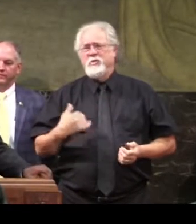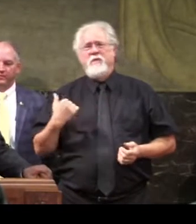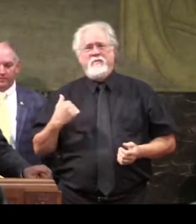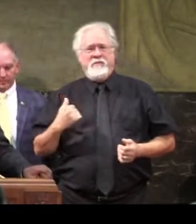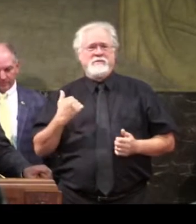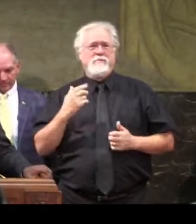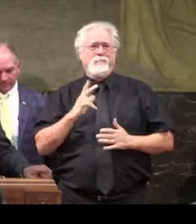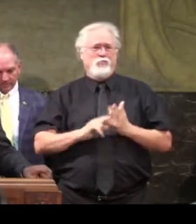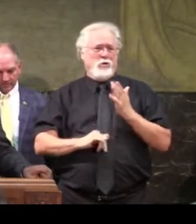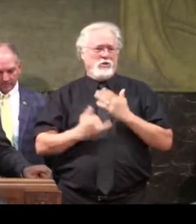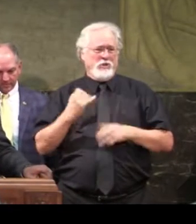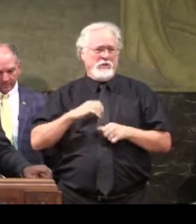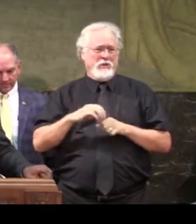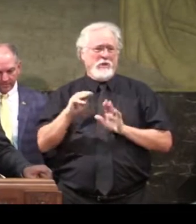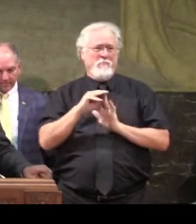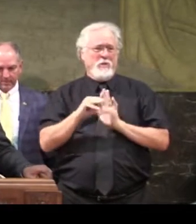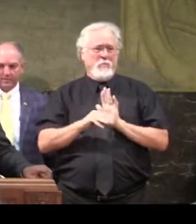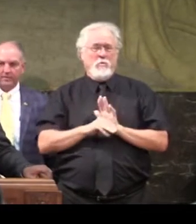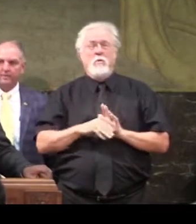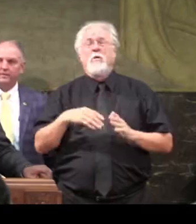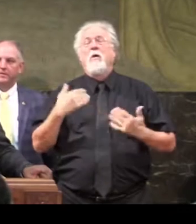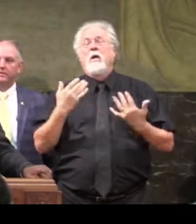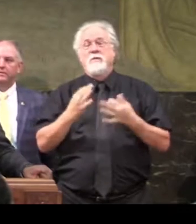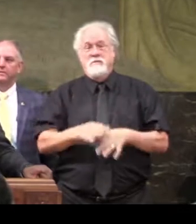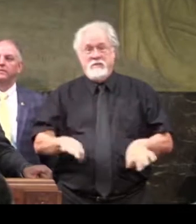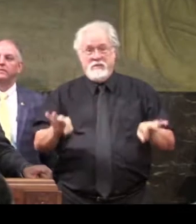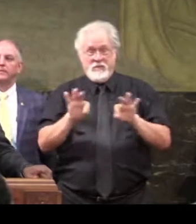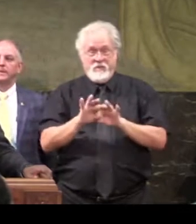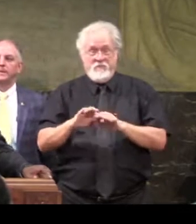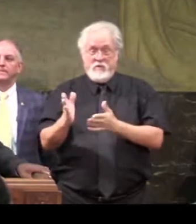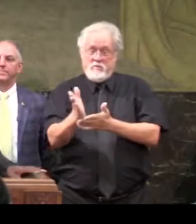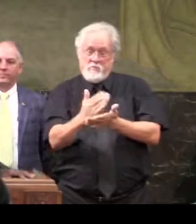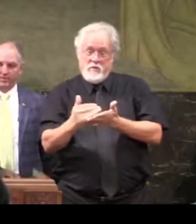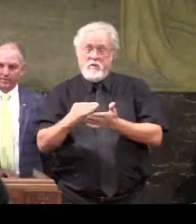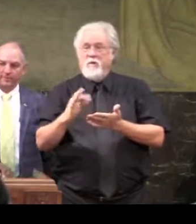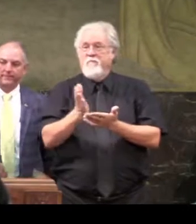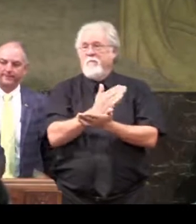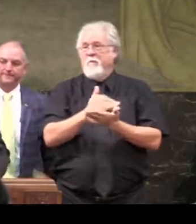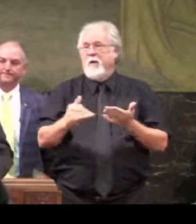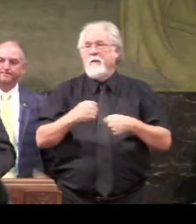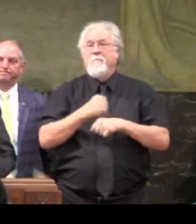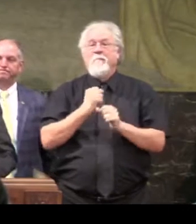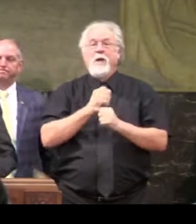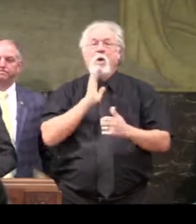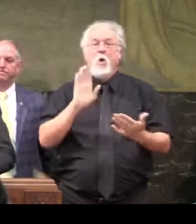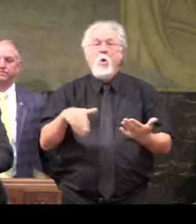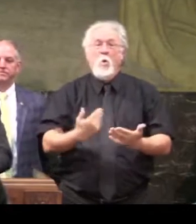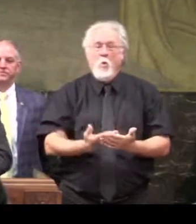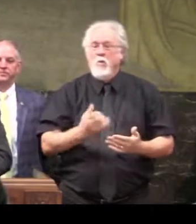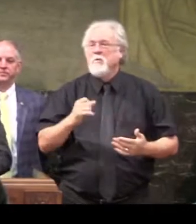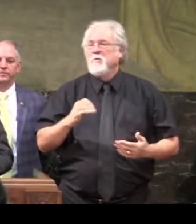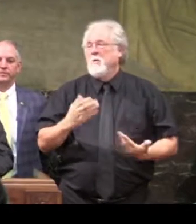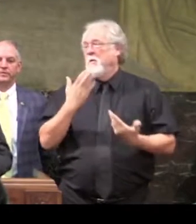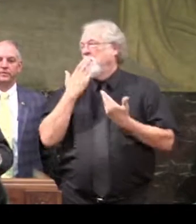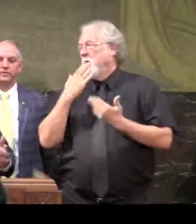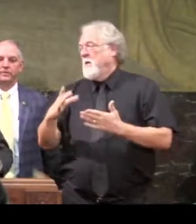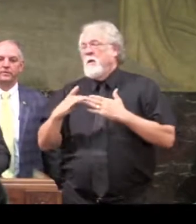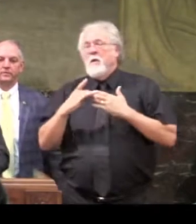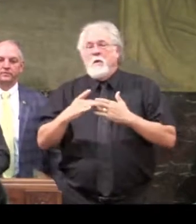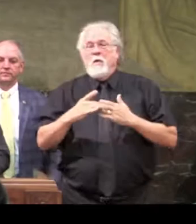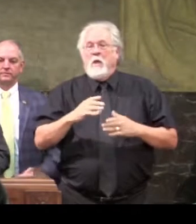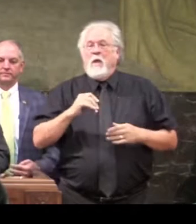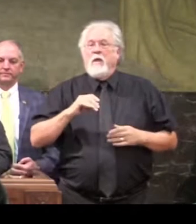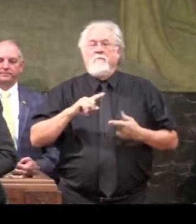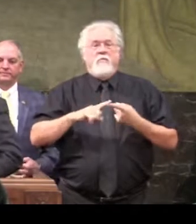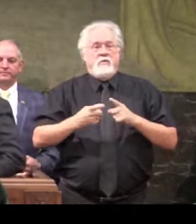project in the city of Monroe is a significant slice of the pie that will make it whole. So I certainly appreciate him, his leadership, and also